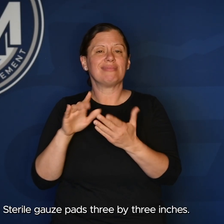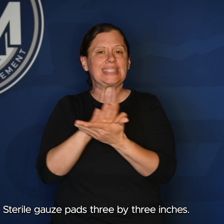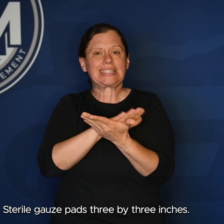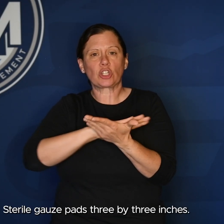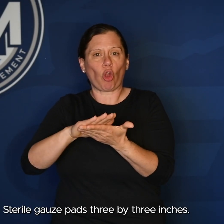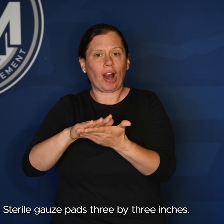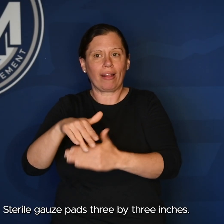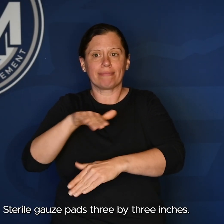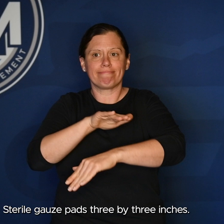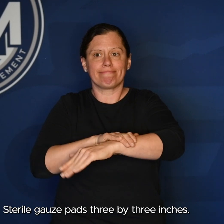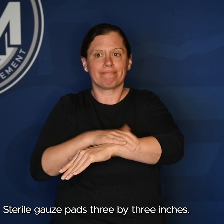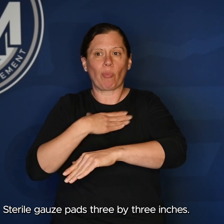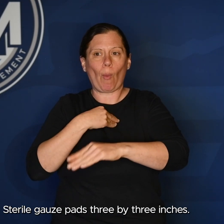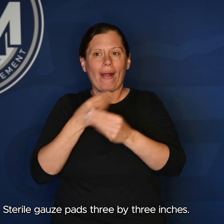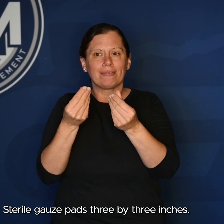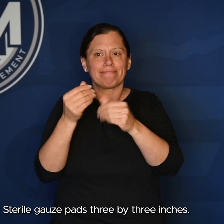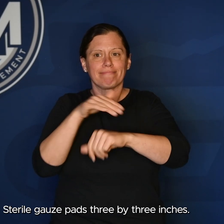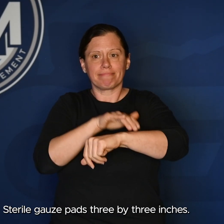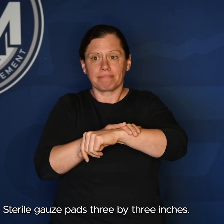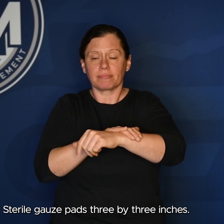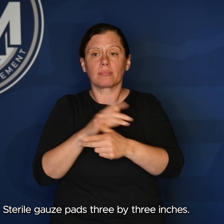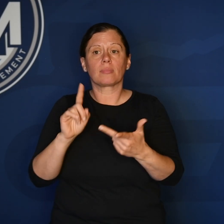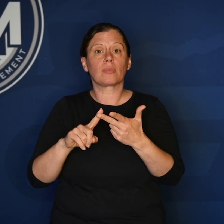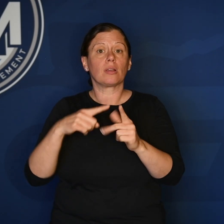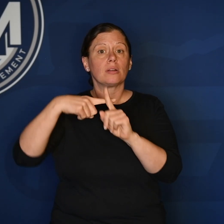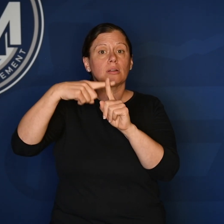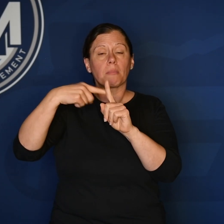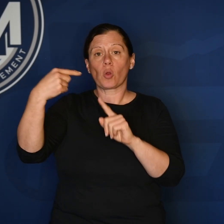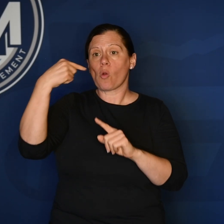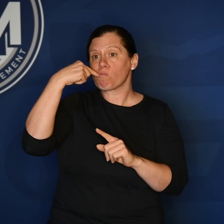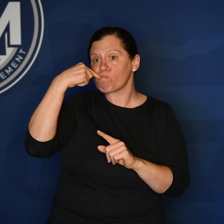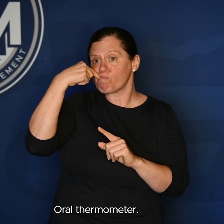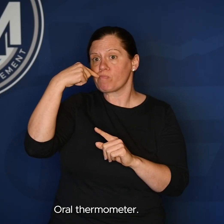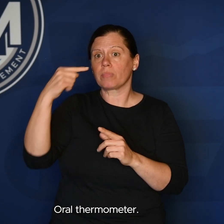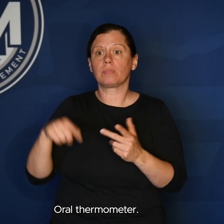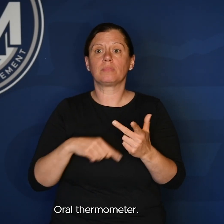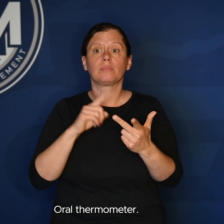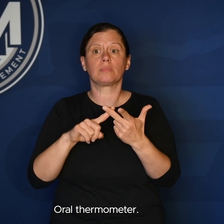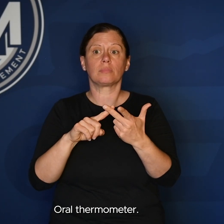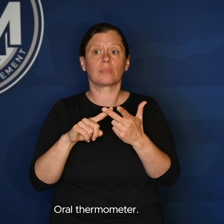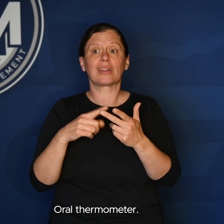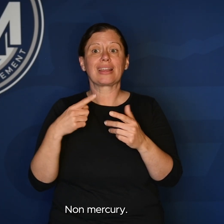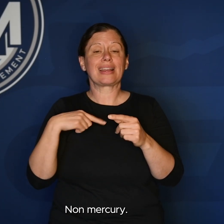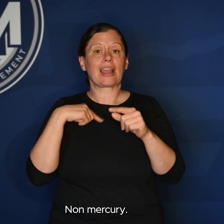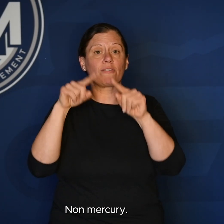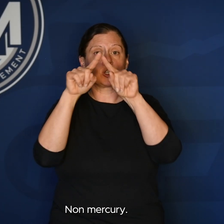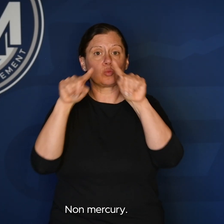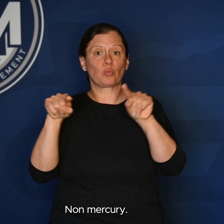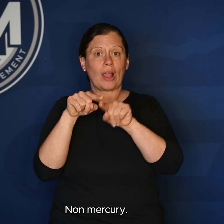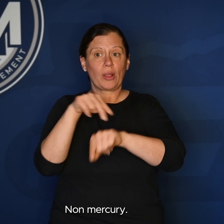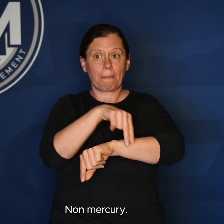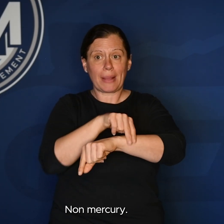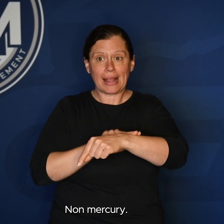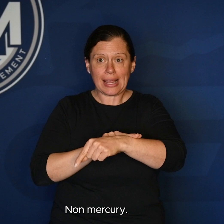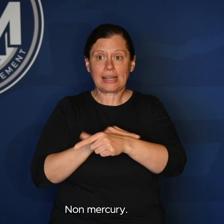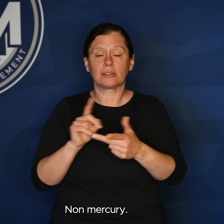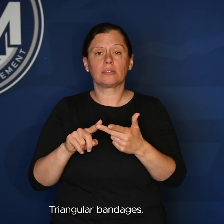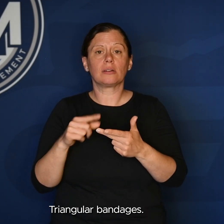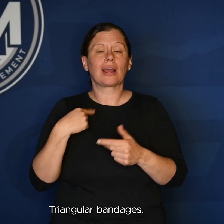sterile gauze pads, 3 by 3 inches, oral thermometer, non-mercury,